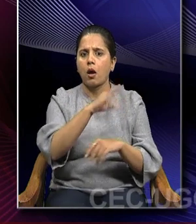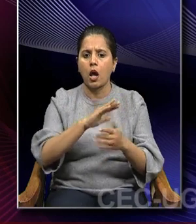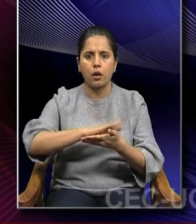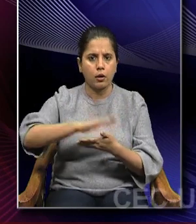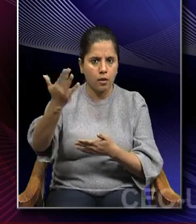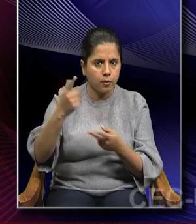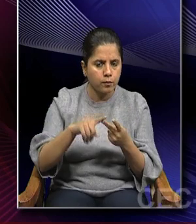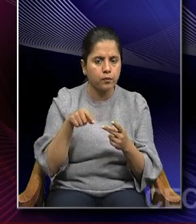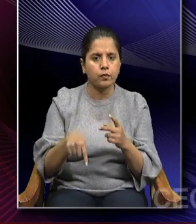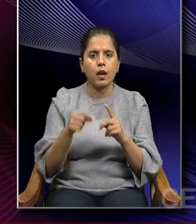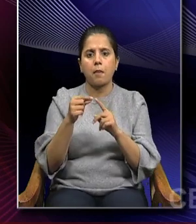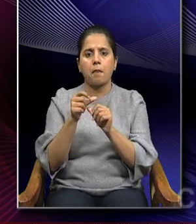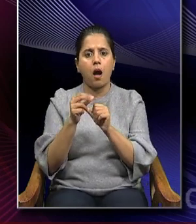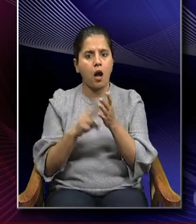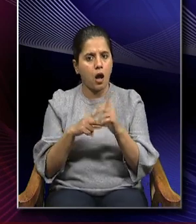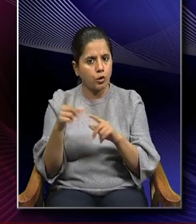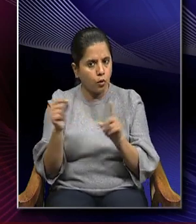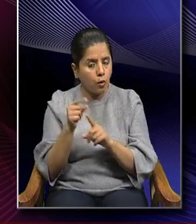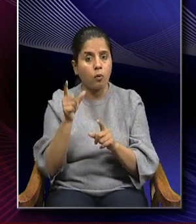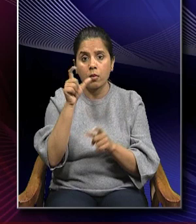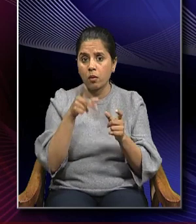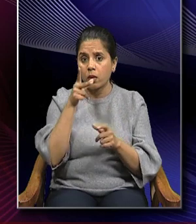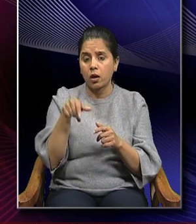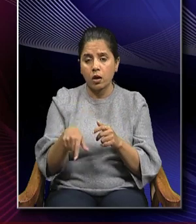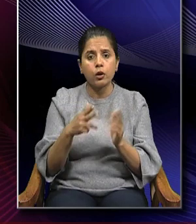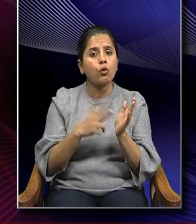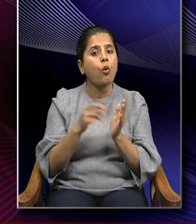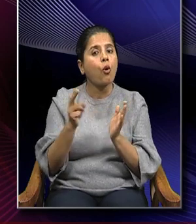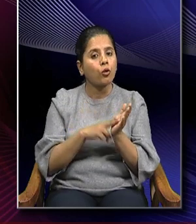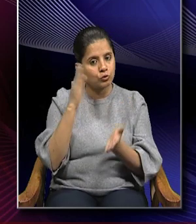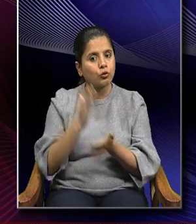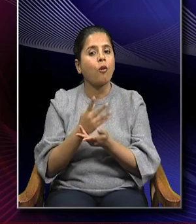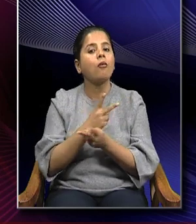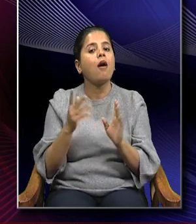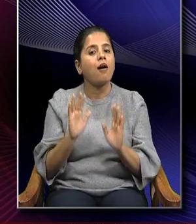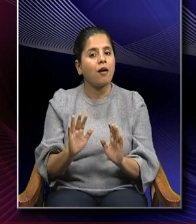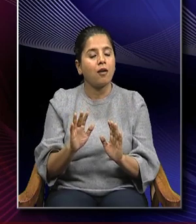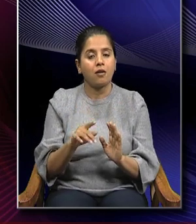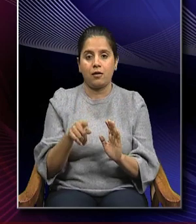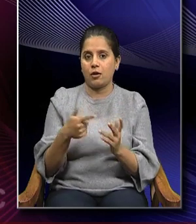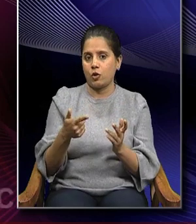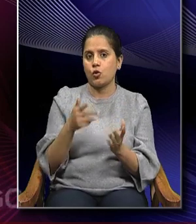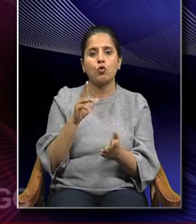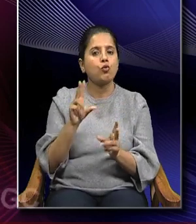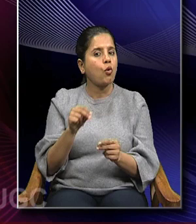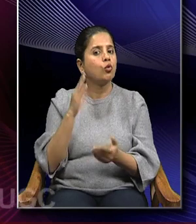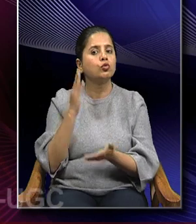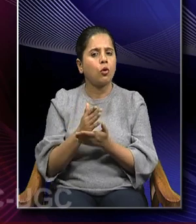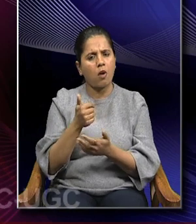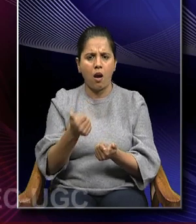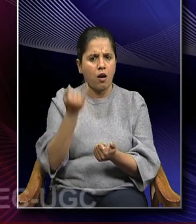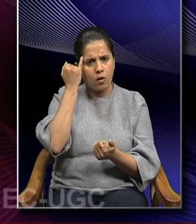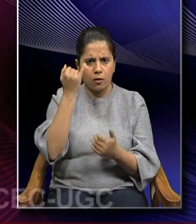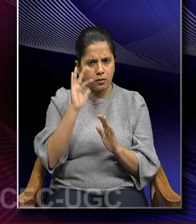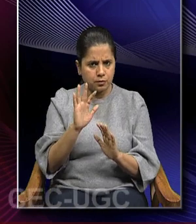laptop, palm top, and now there is a person who is talking about the nose top. So, no stop, that idea is good, that